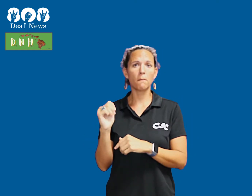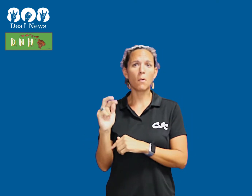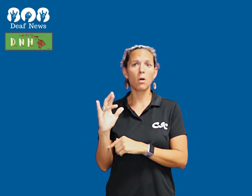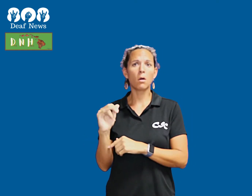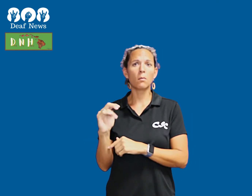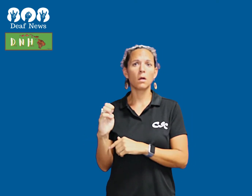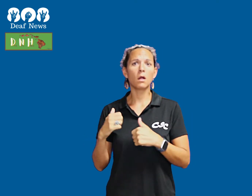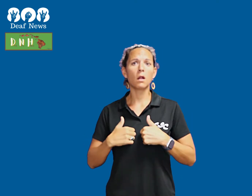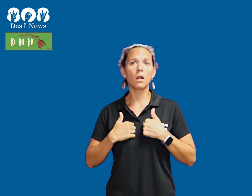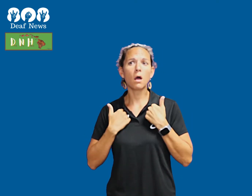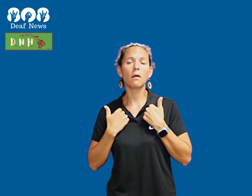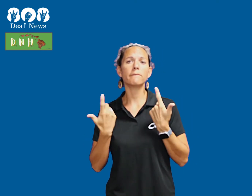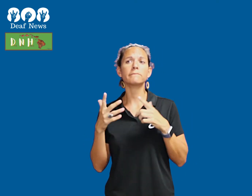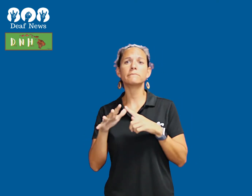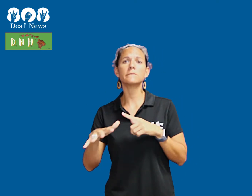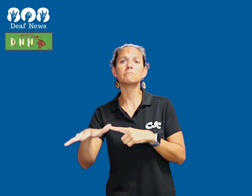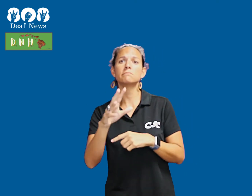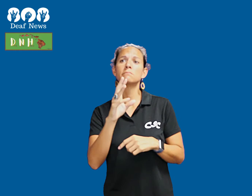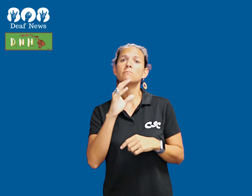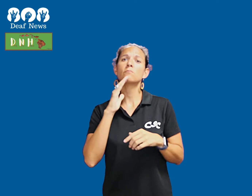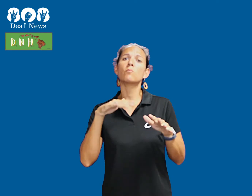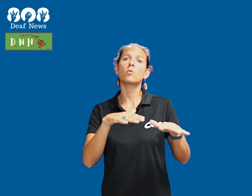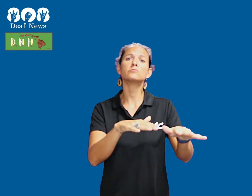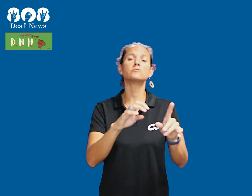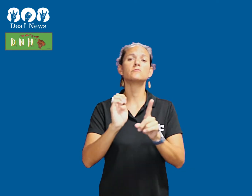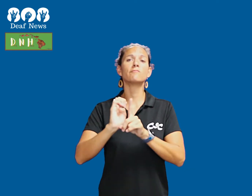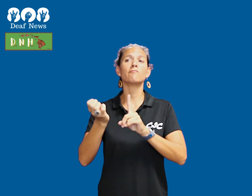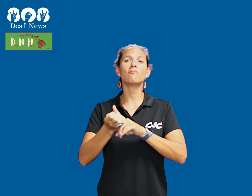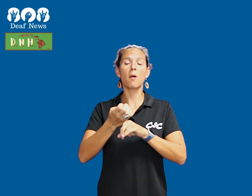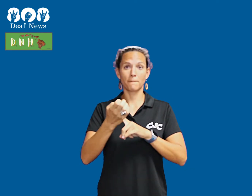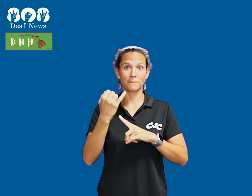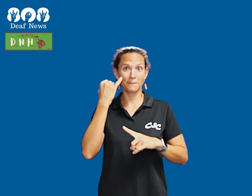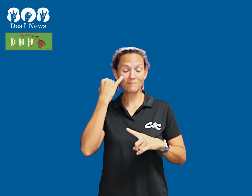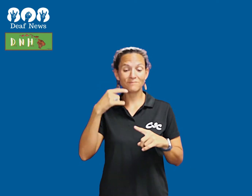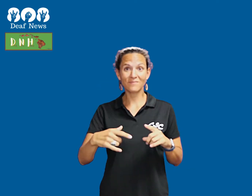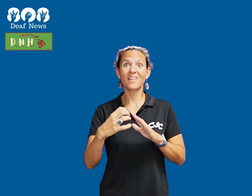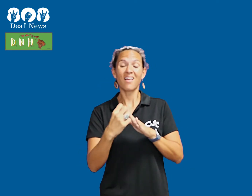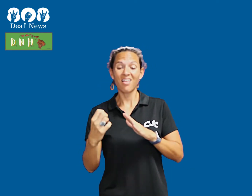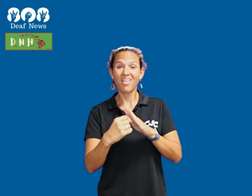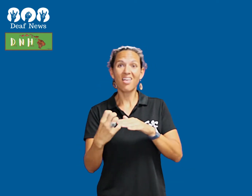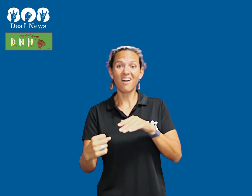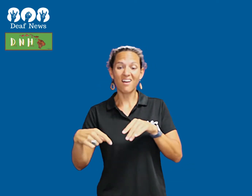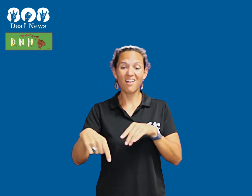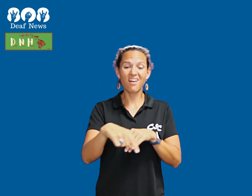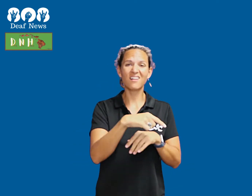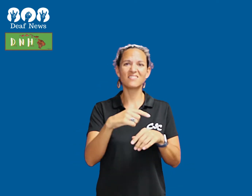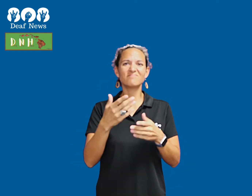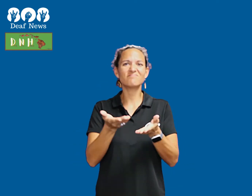Animals, marine life, ocean environment are affected by the erosion of items that have been